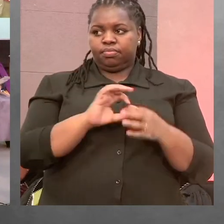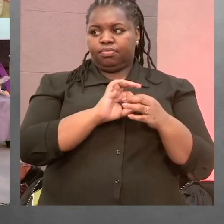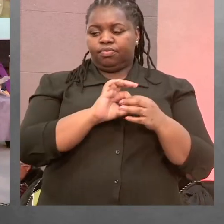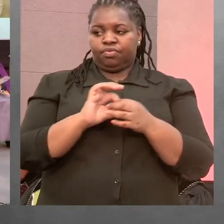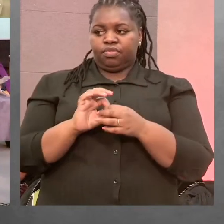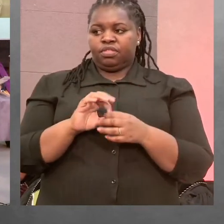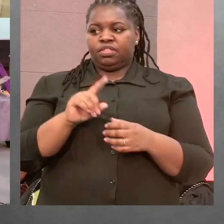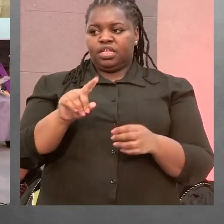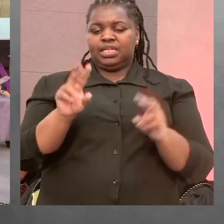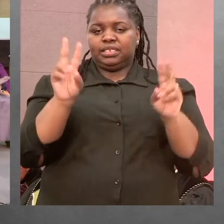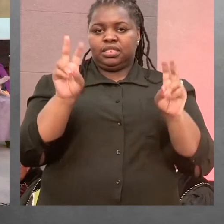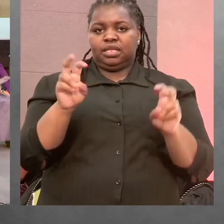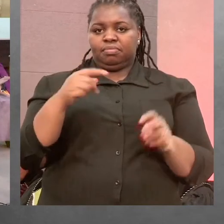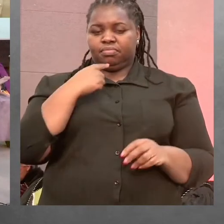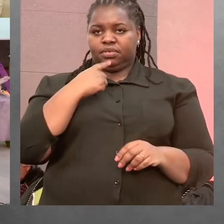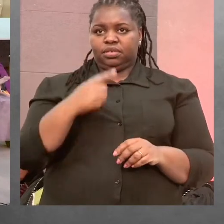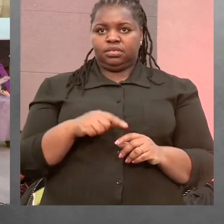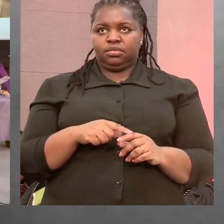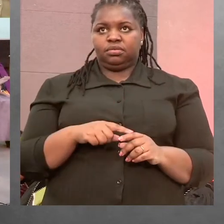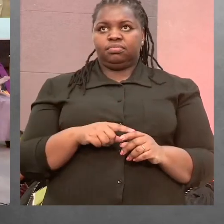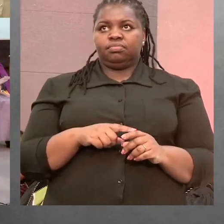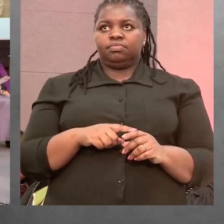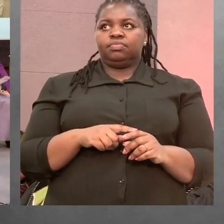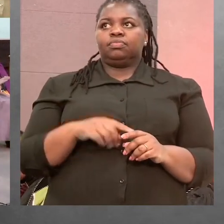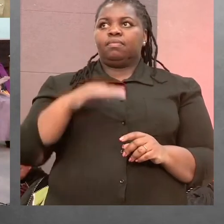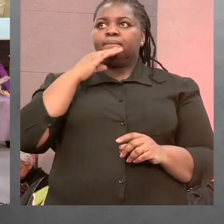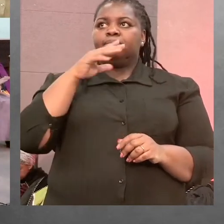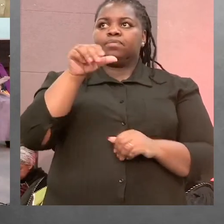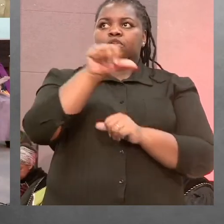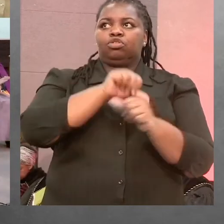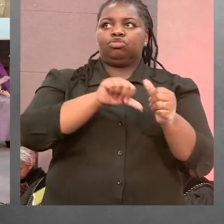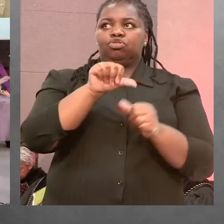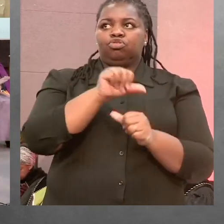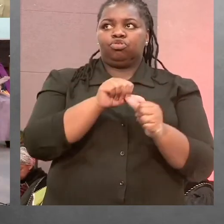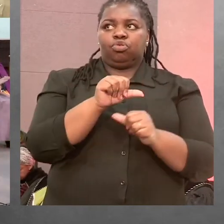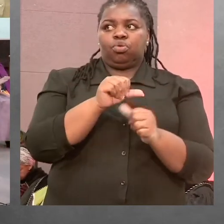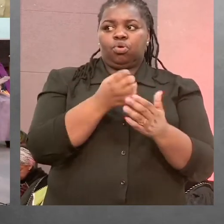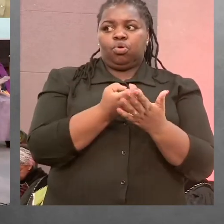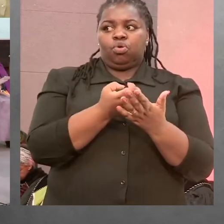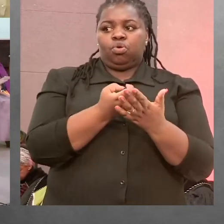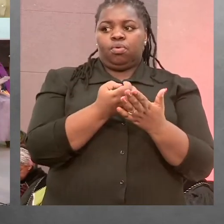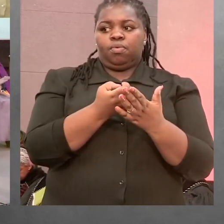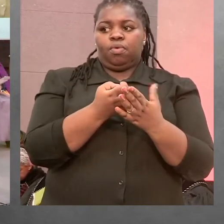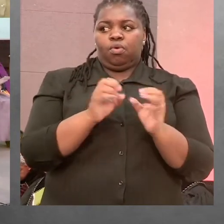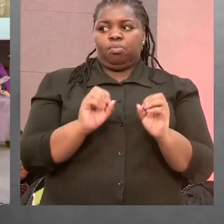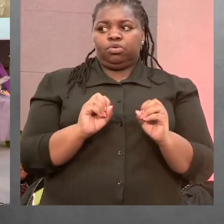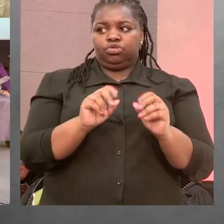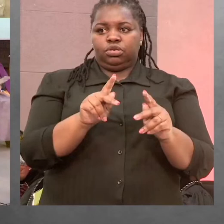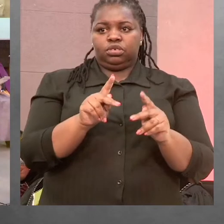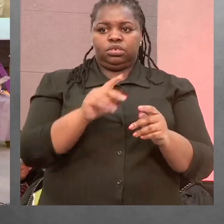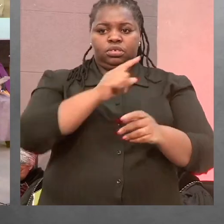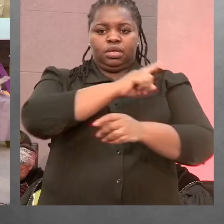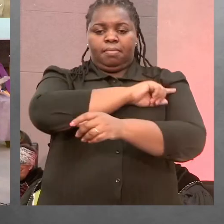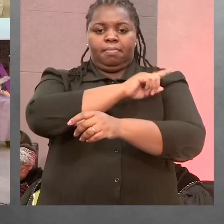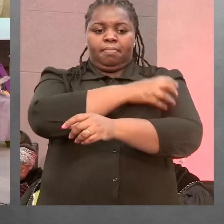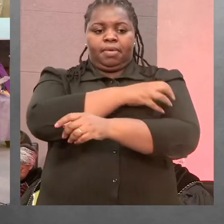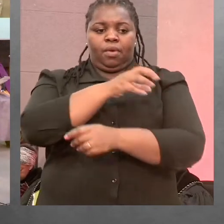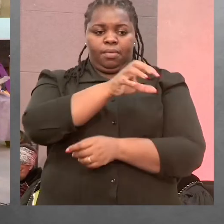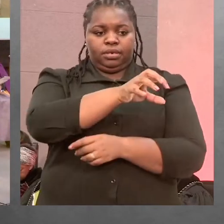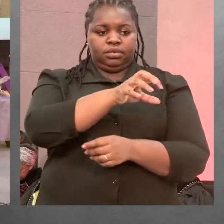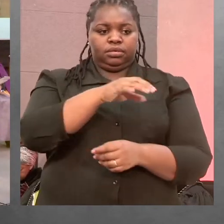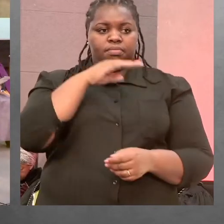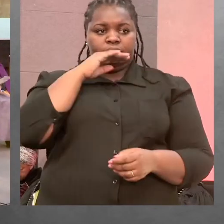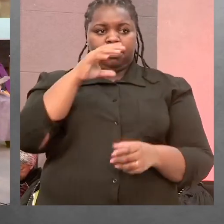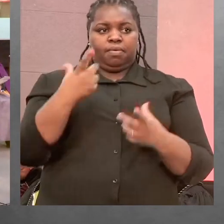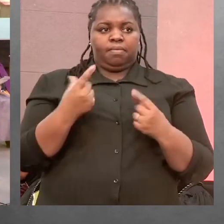year's theme, which reads, Accelerating Socioeconomic Opportunities for Women's Empowerment, Building Back